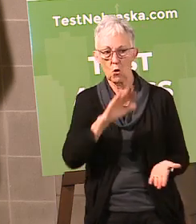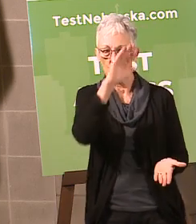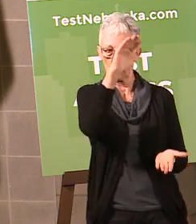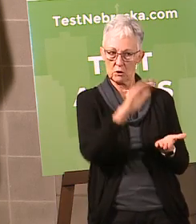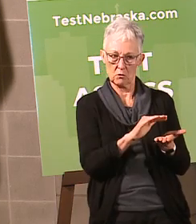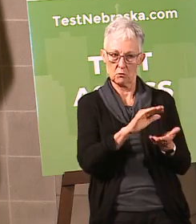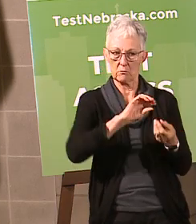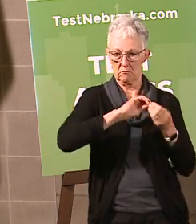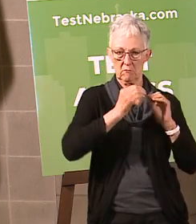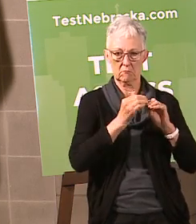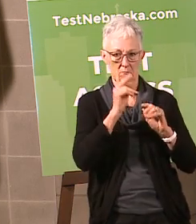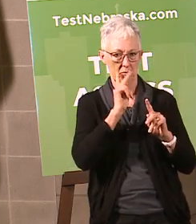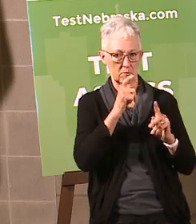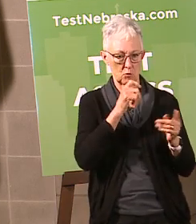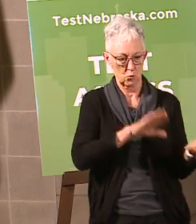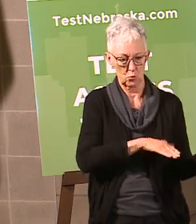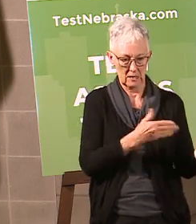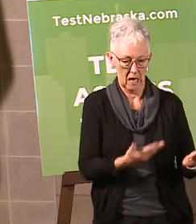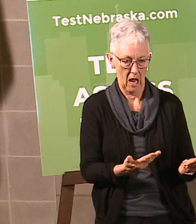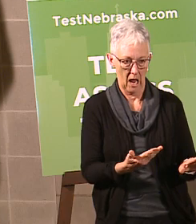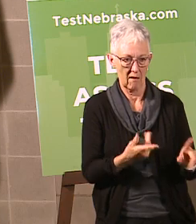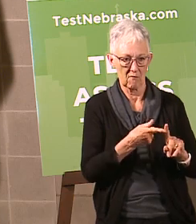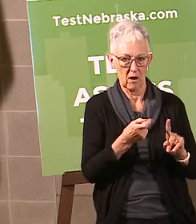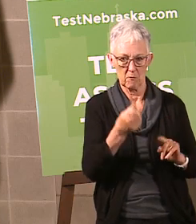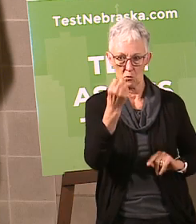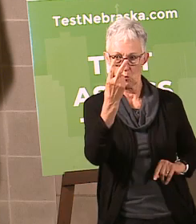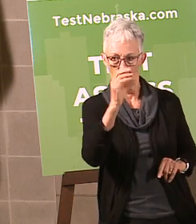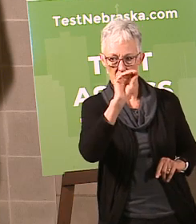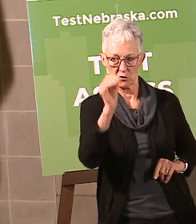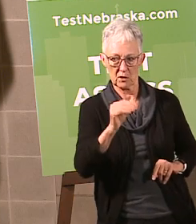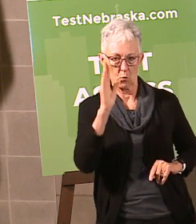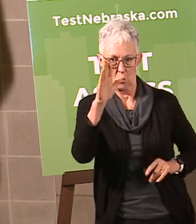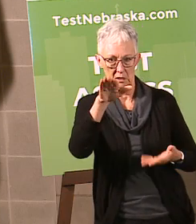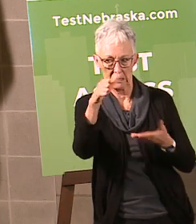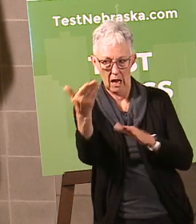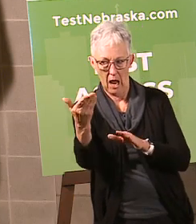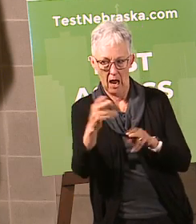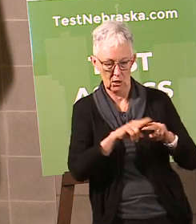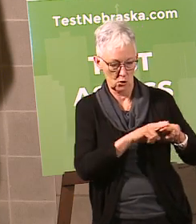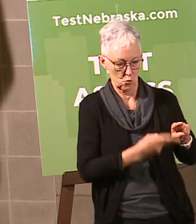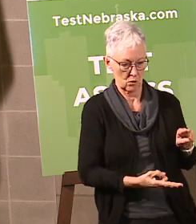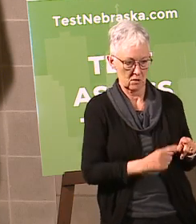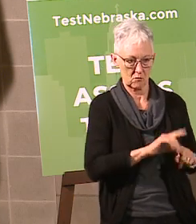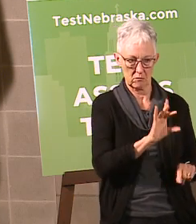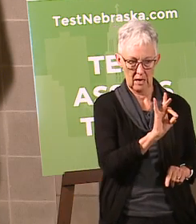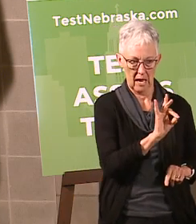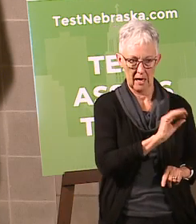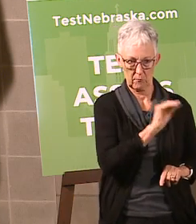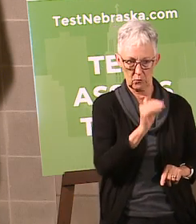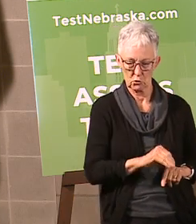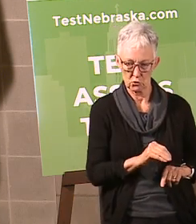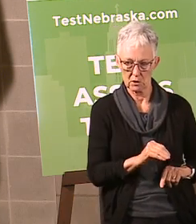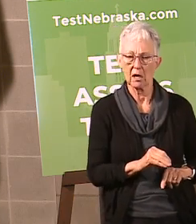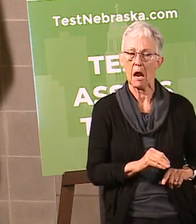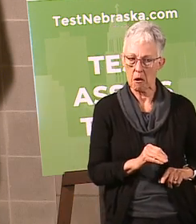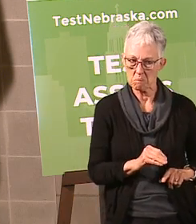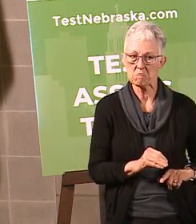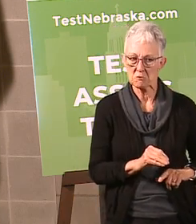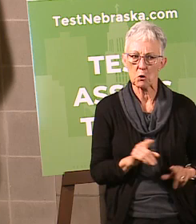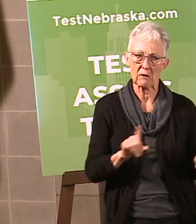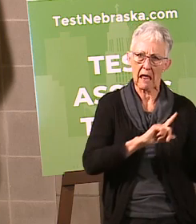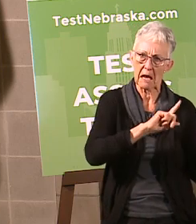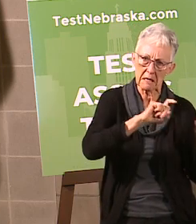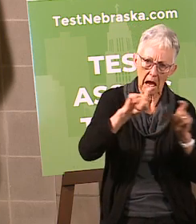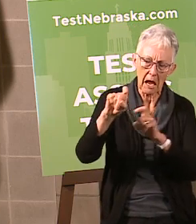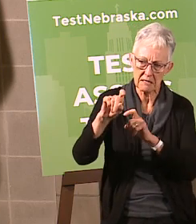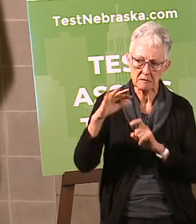death, from about 12% mortality rate down to about an 8% mortality rate. So it was enough evidence for them to